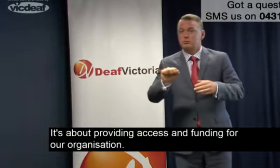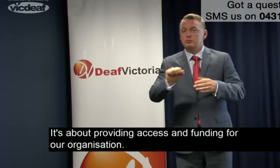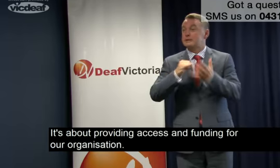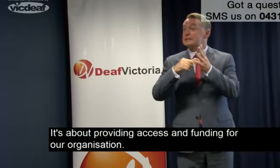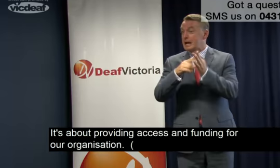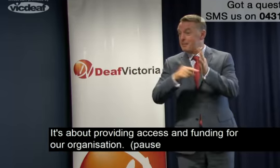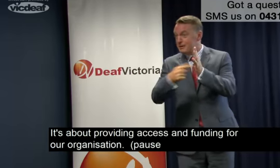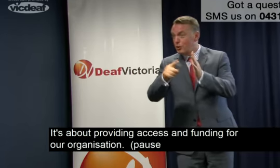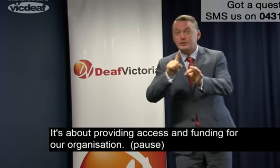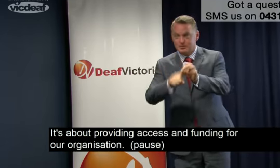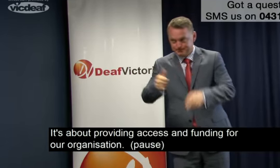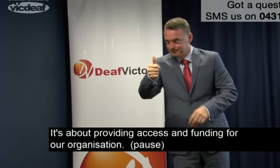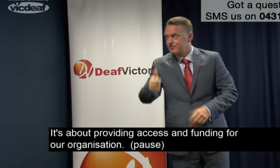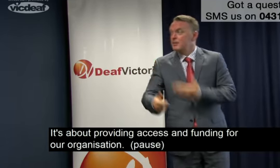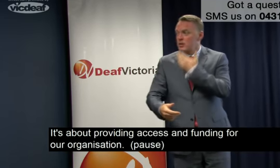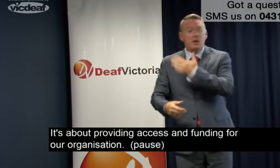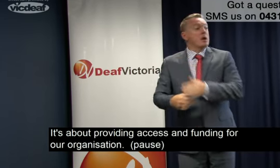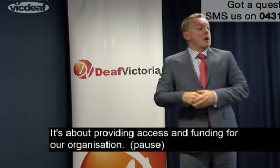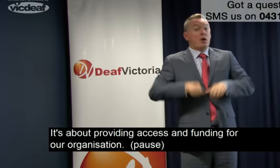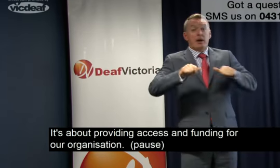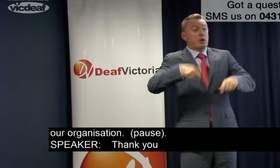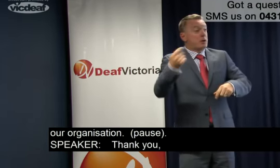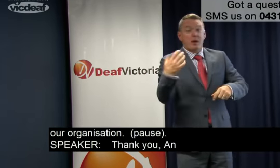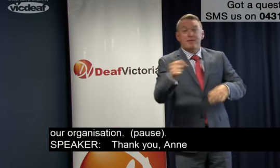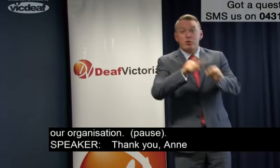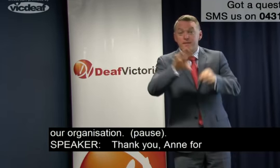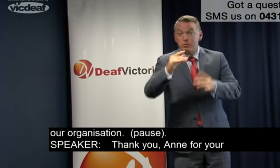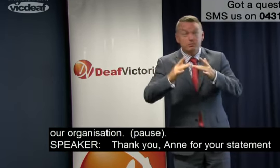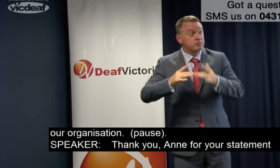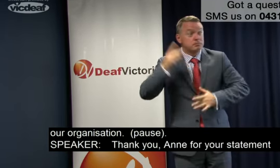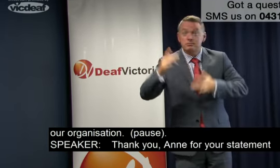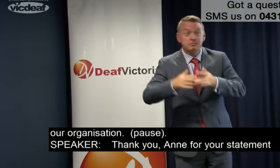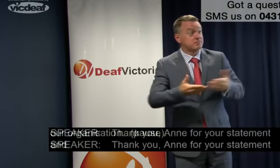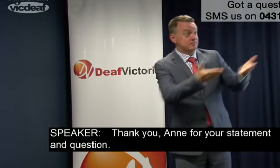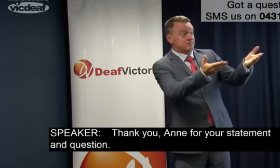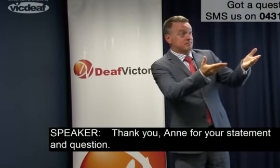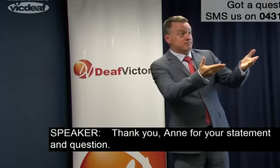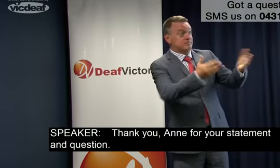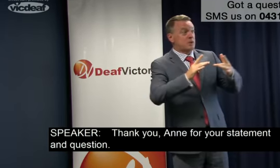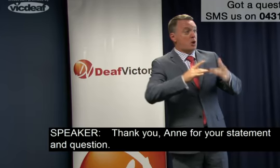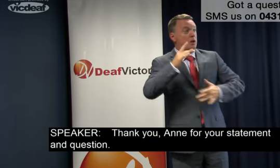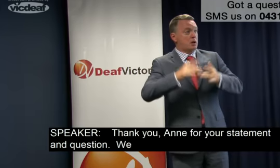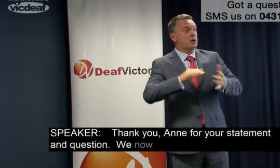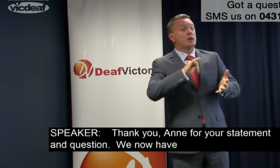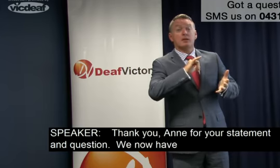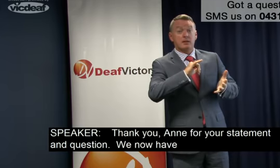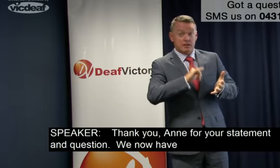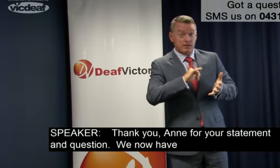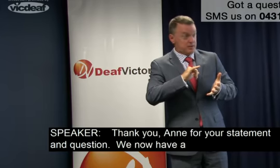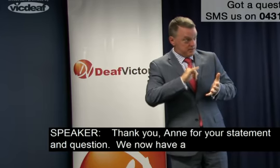Thank you, Anne, for your statement and question. We now have a question from someone that's